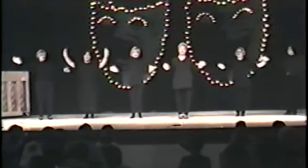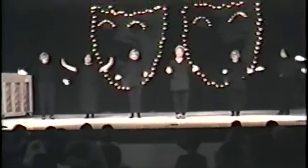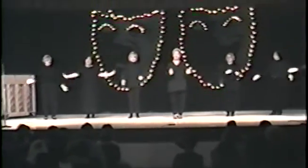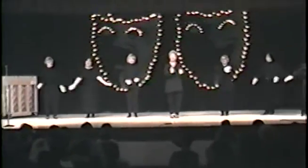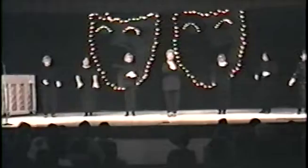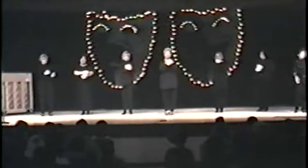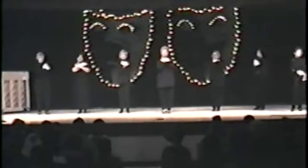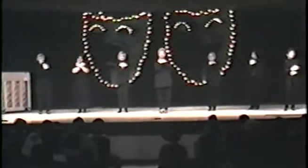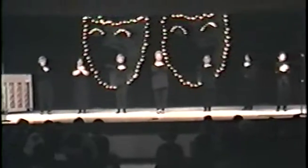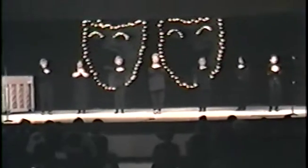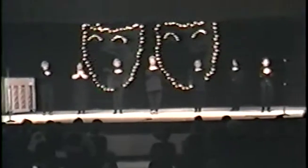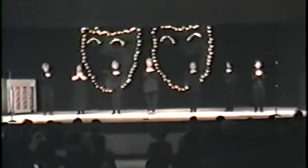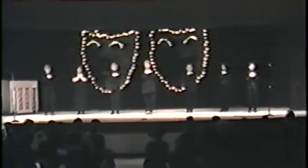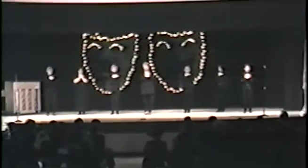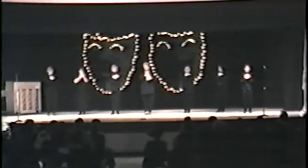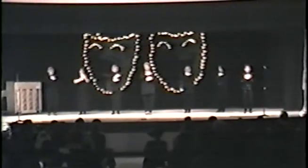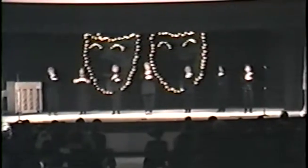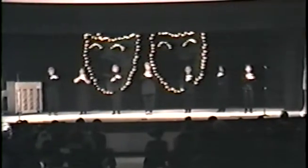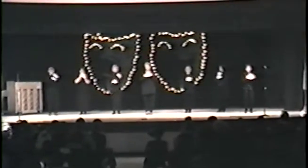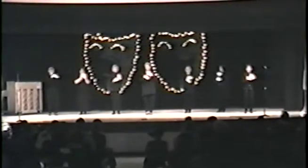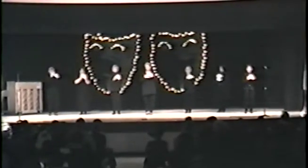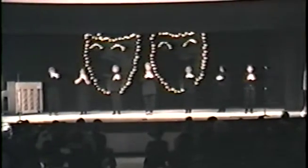love of all.